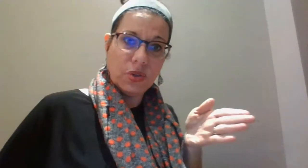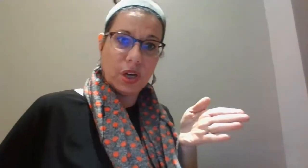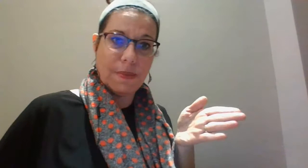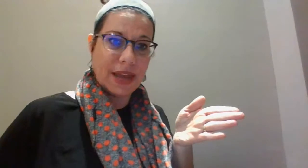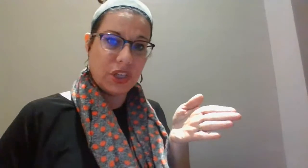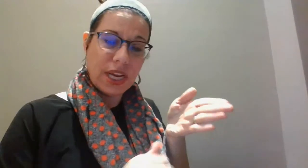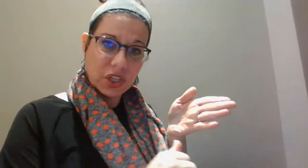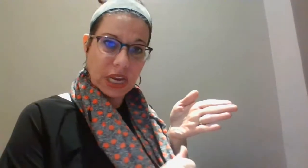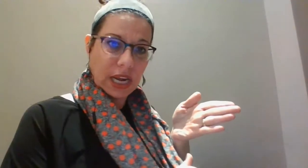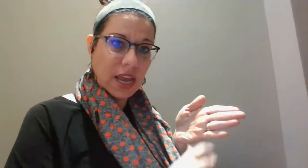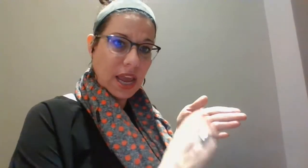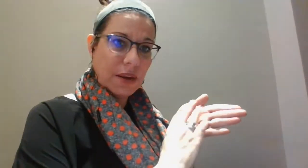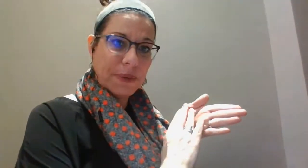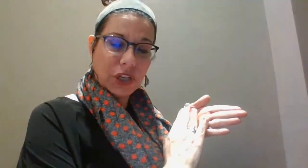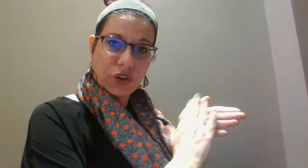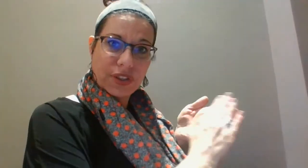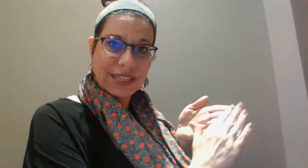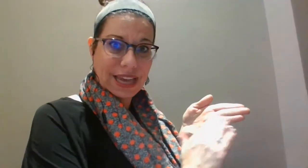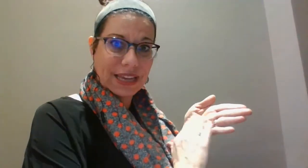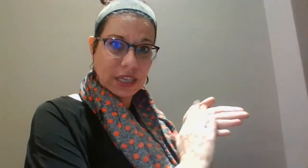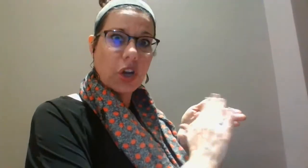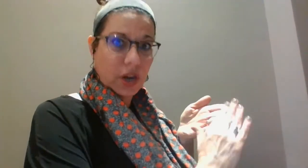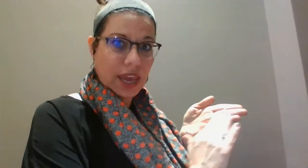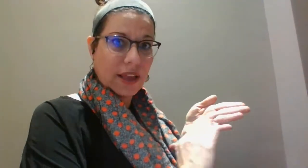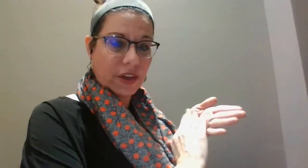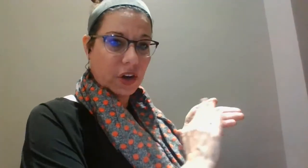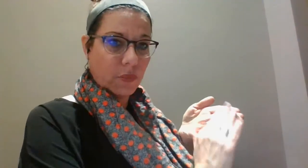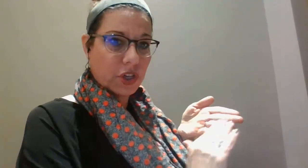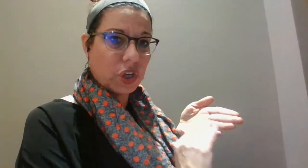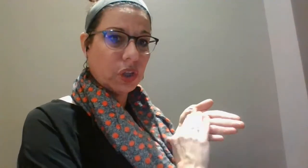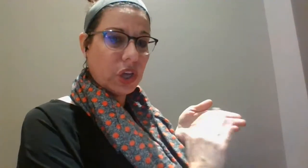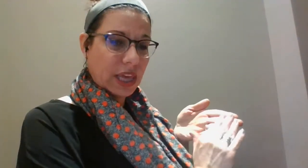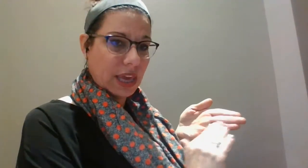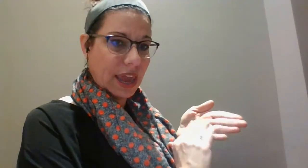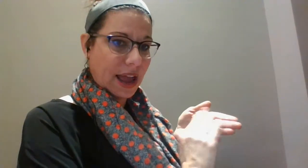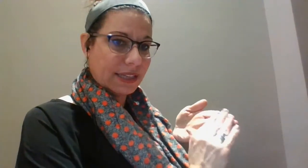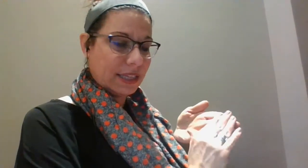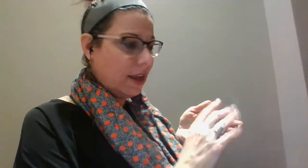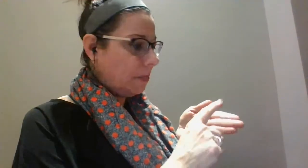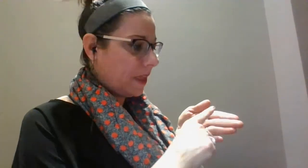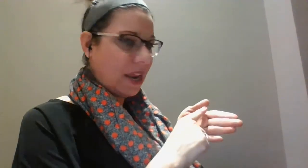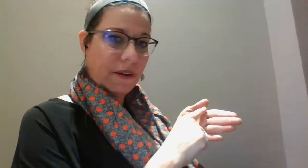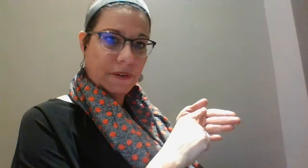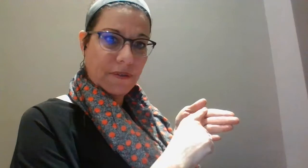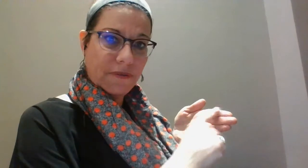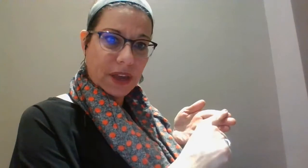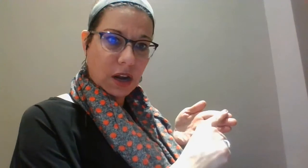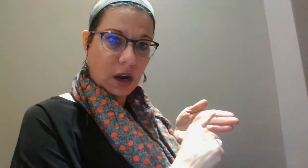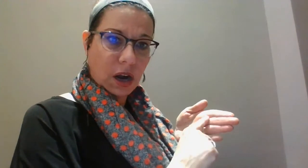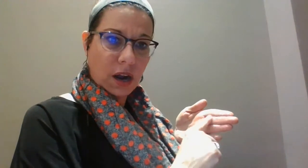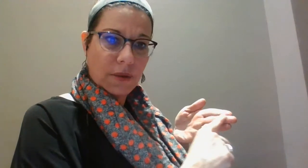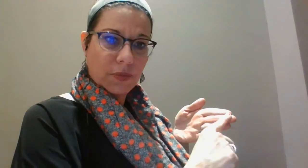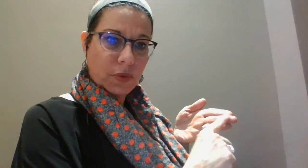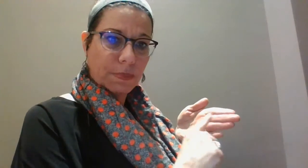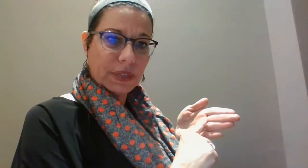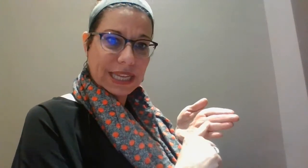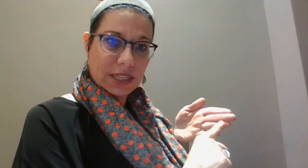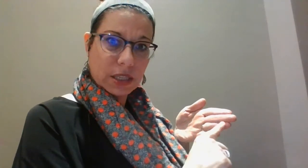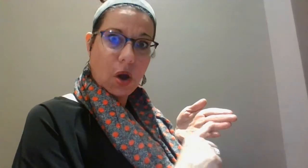your imagination and picture this as your calendar of what you're looking at. And every finger represents a